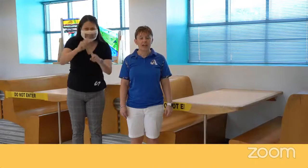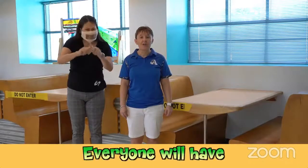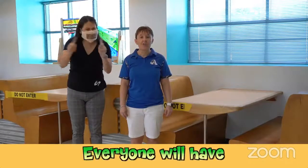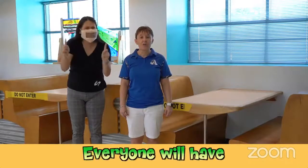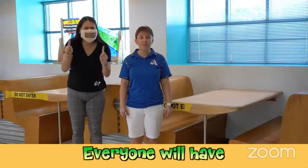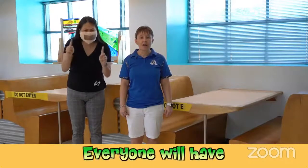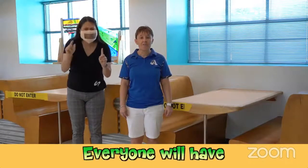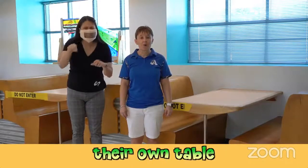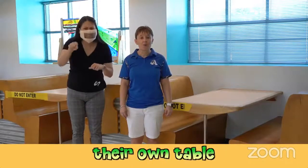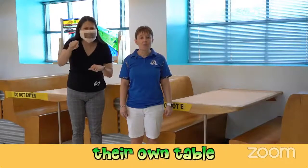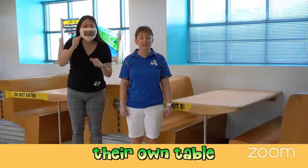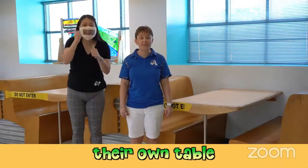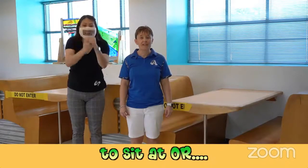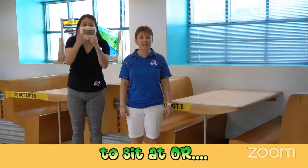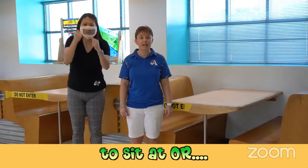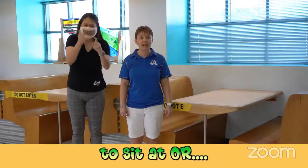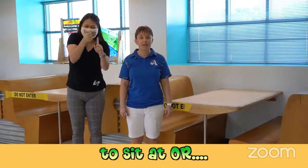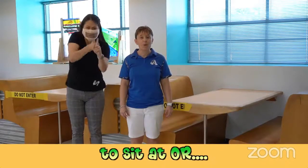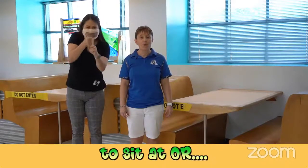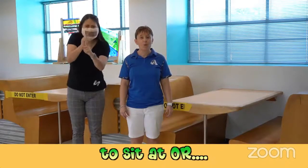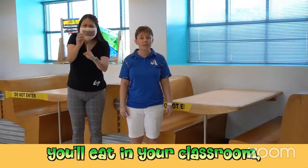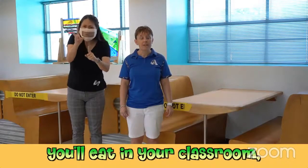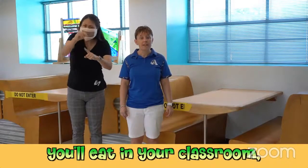too. Everyone will have their own table to sit